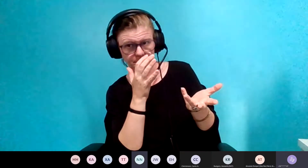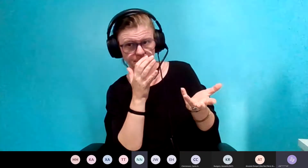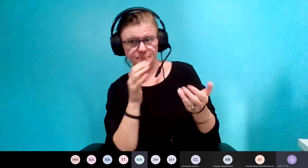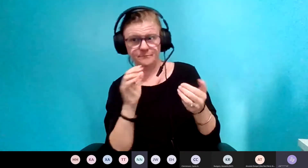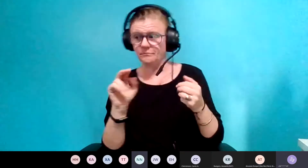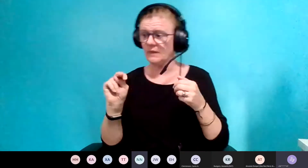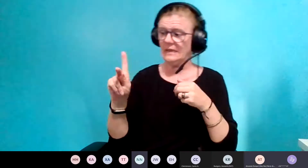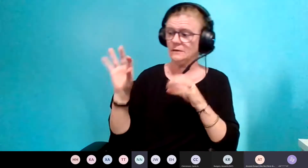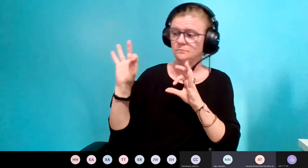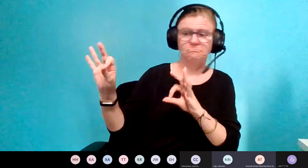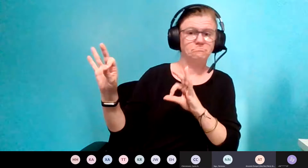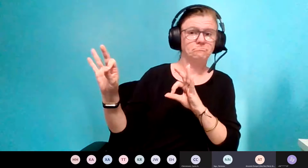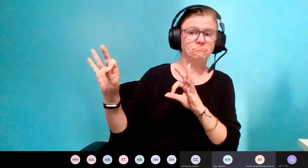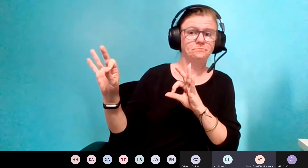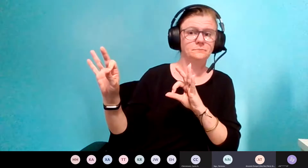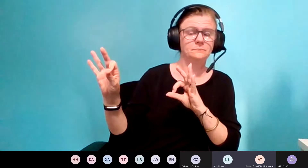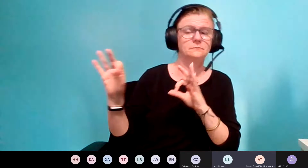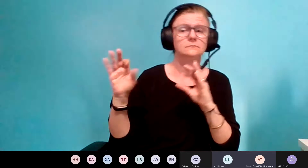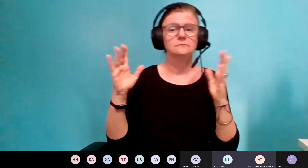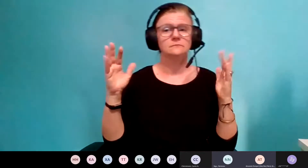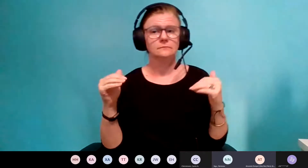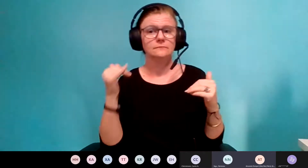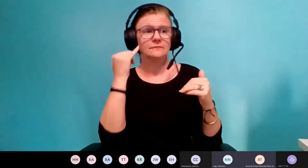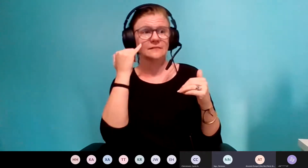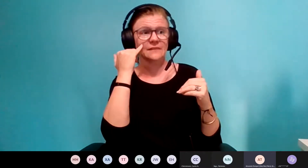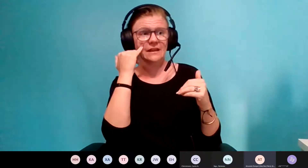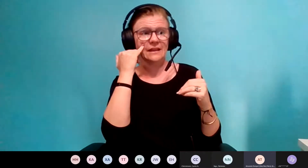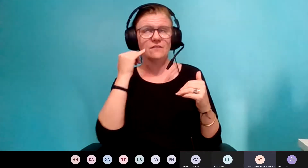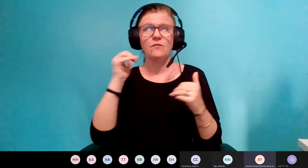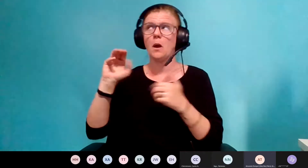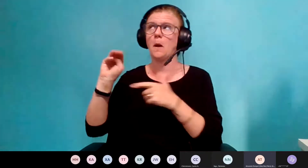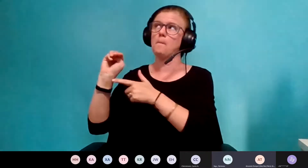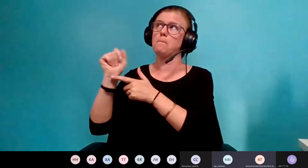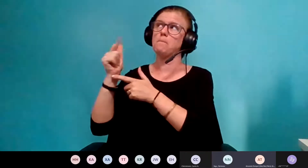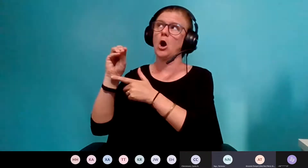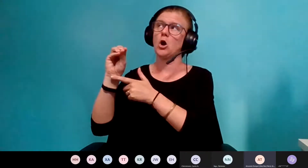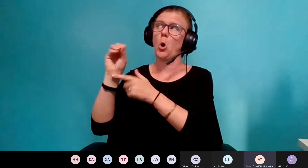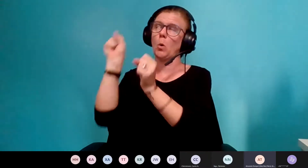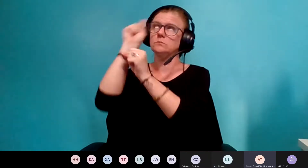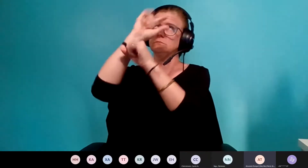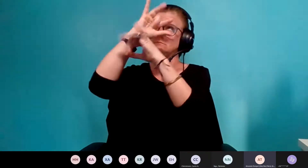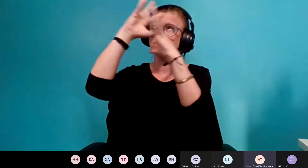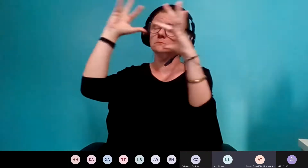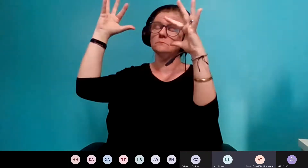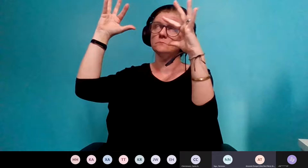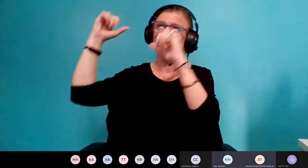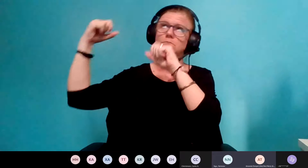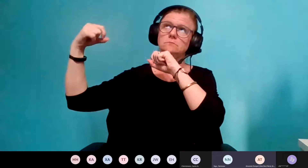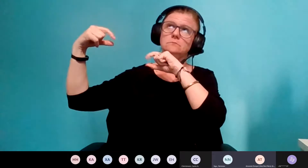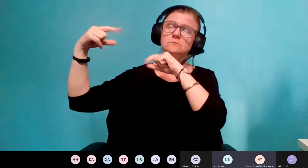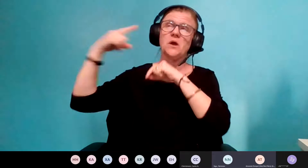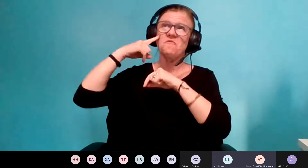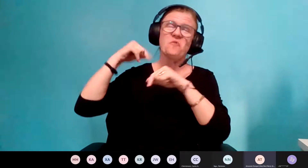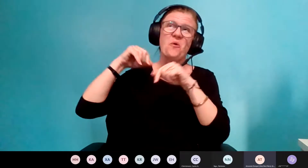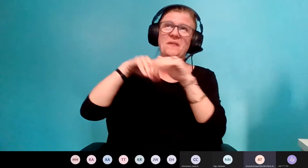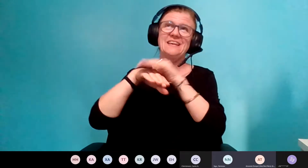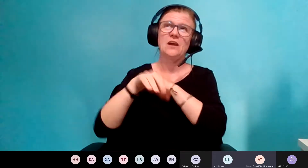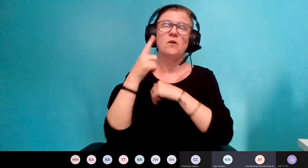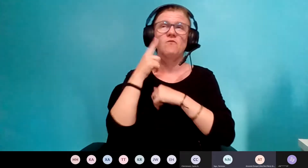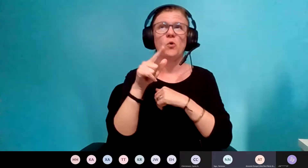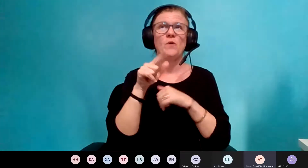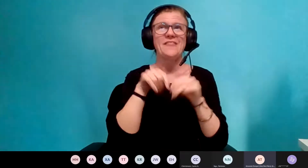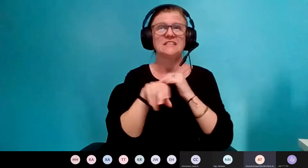Yeah, that sounds great. Okay, and then if I were to channel Margot on the issue of the accessible paths of